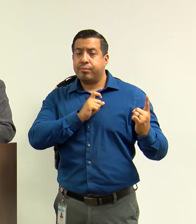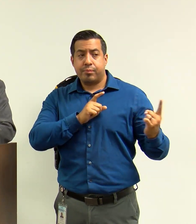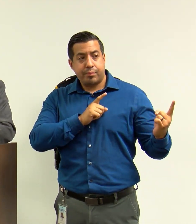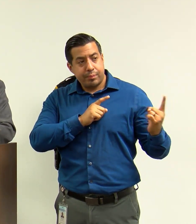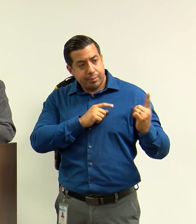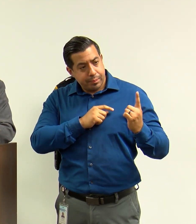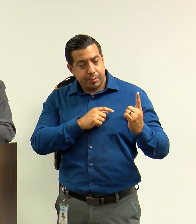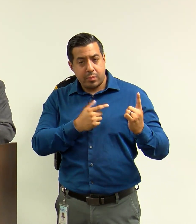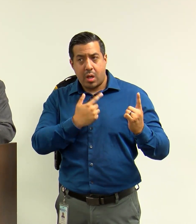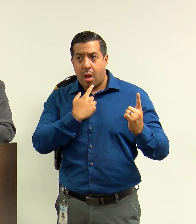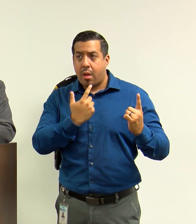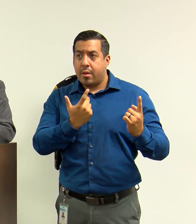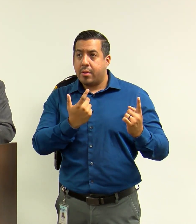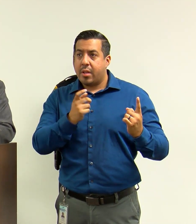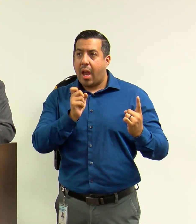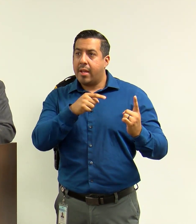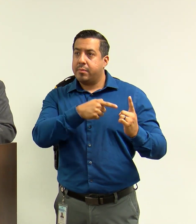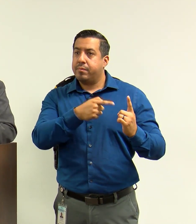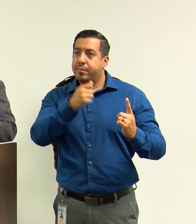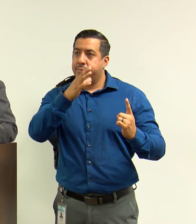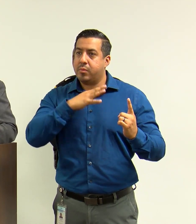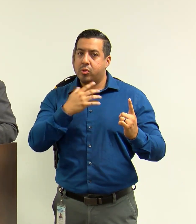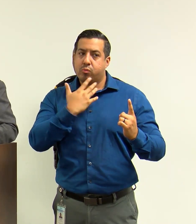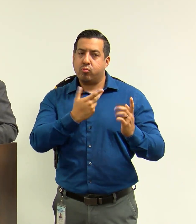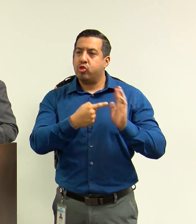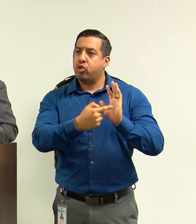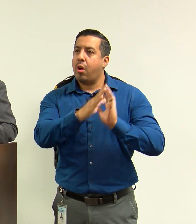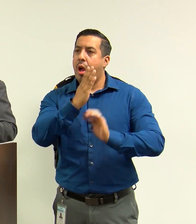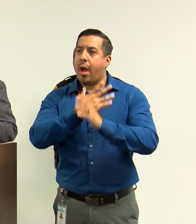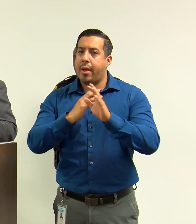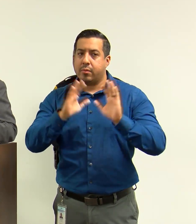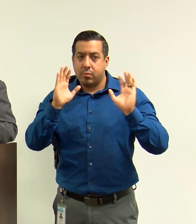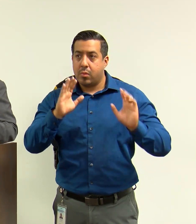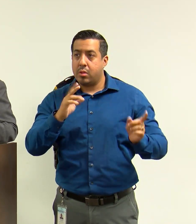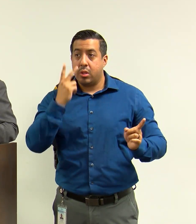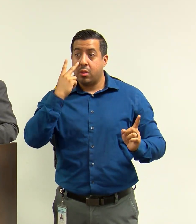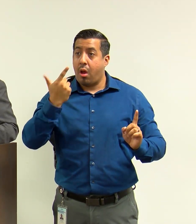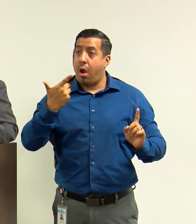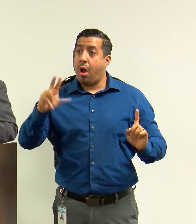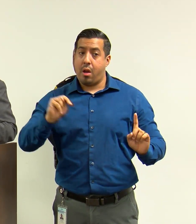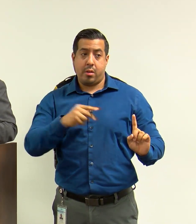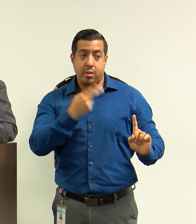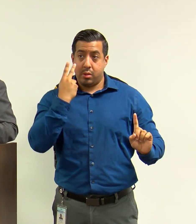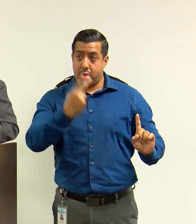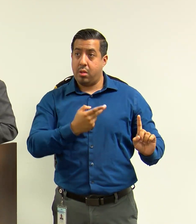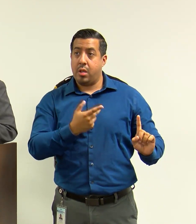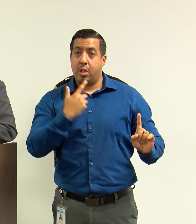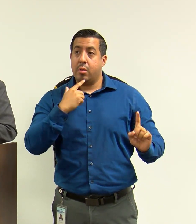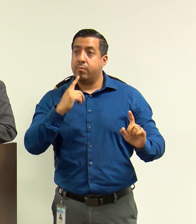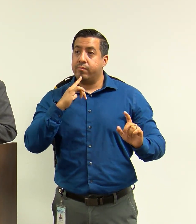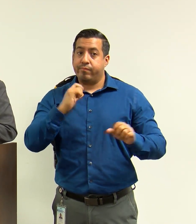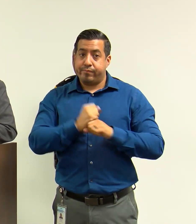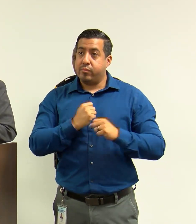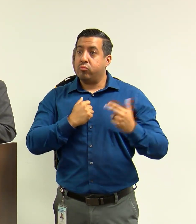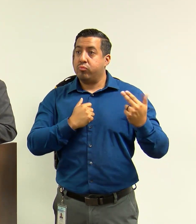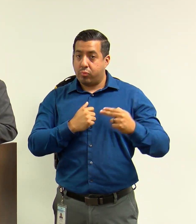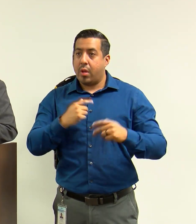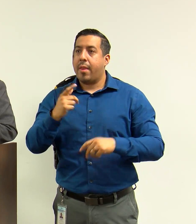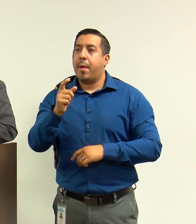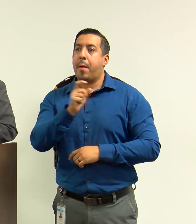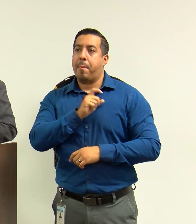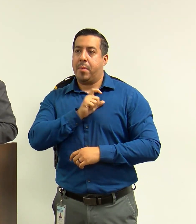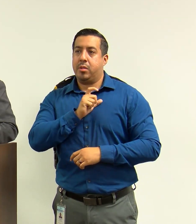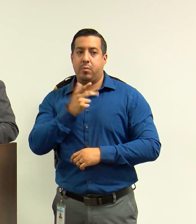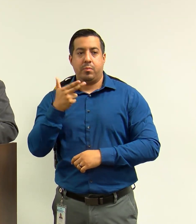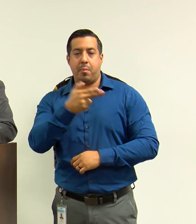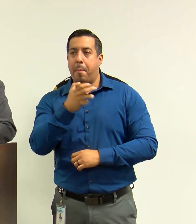him to show his hands. A gun was pulled, a shot was fired, and then the police officers